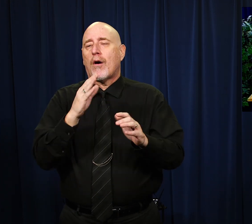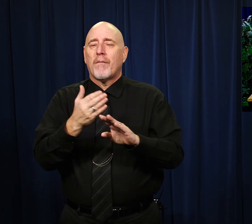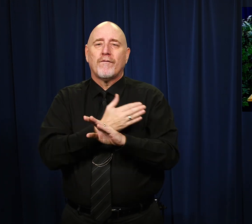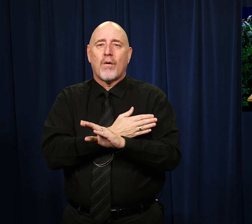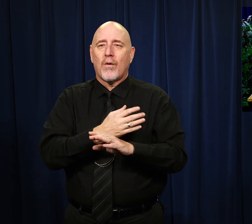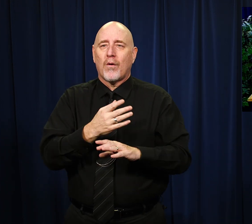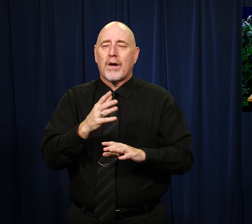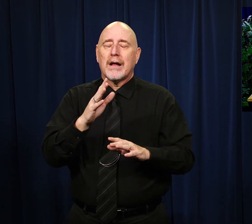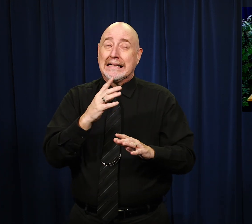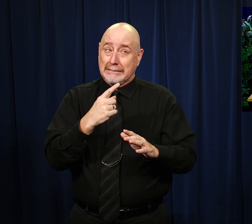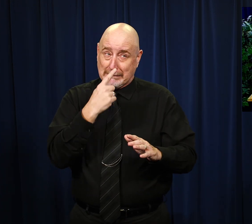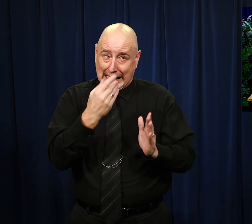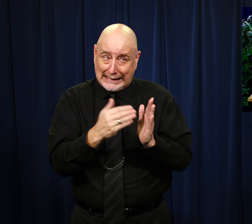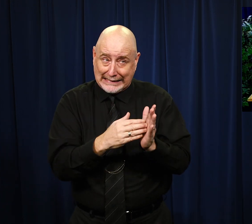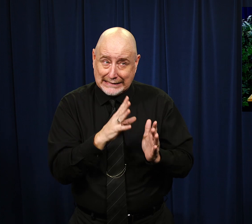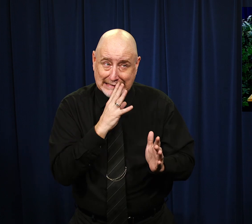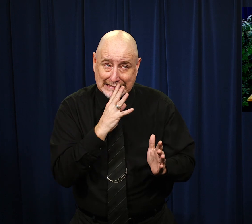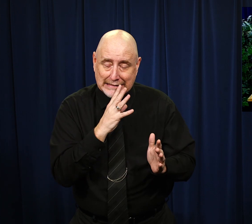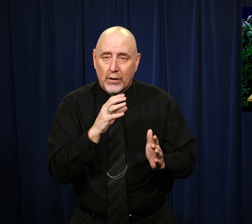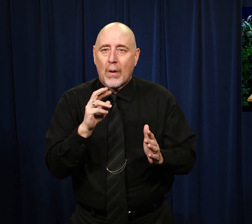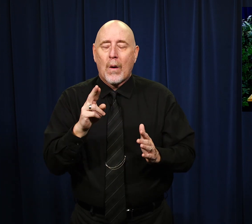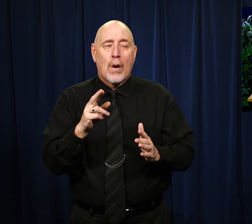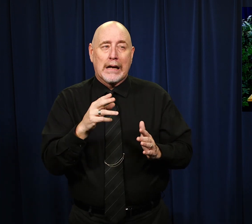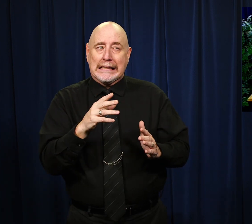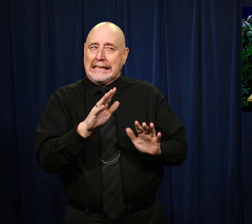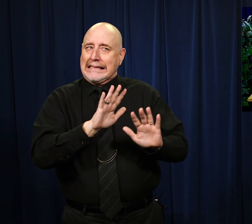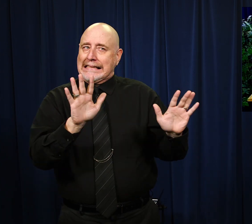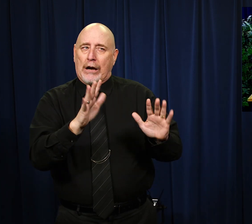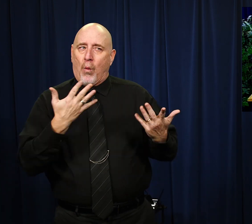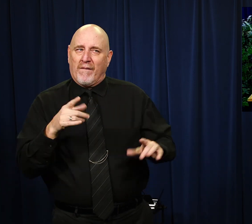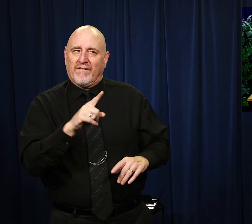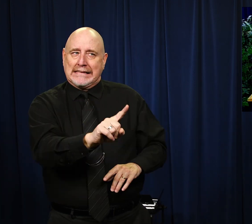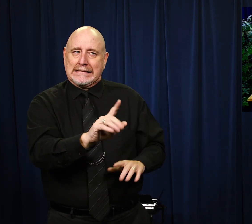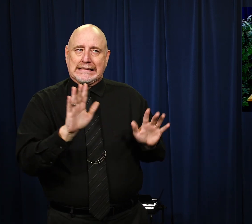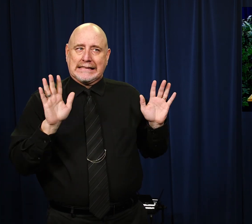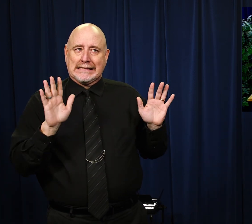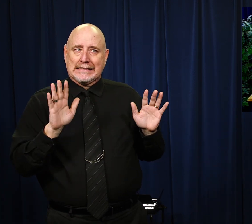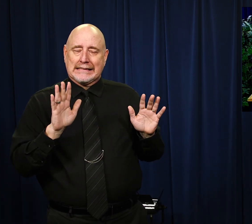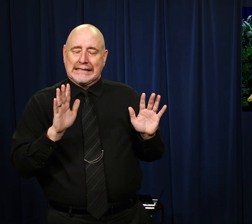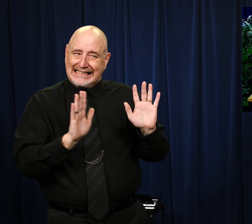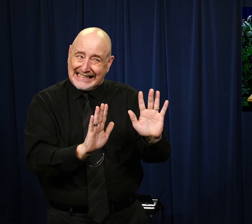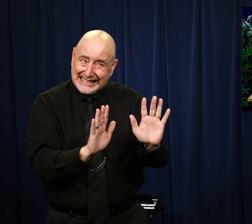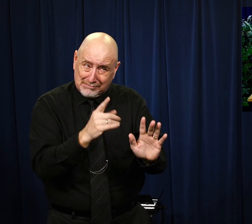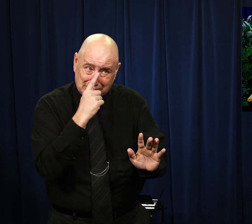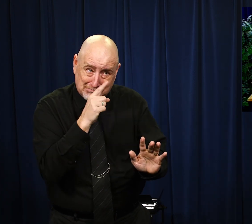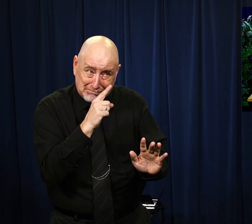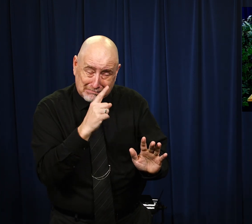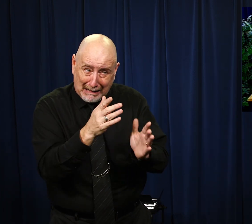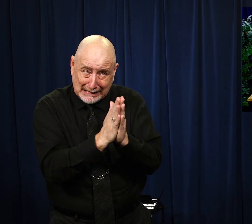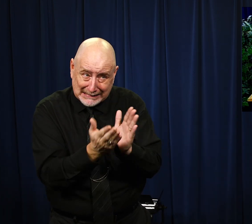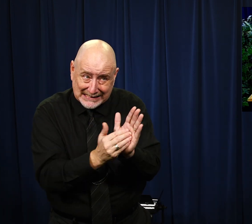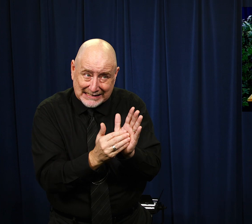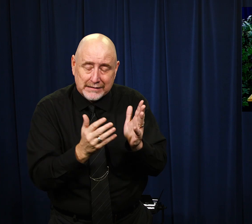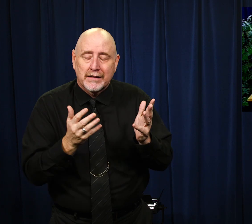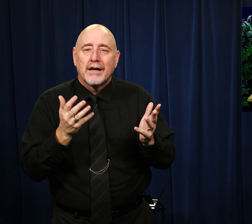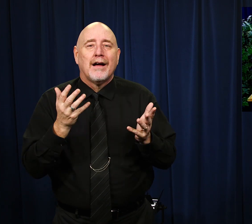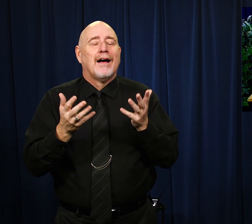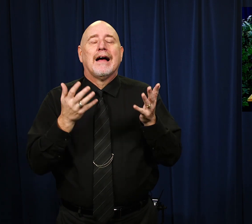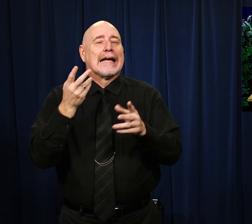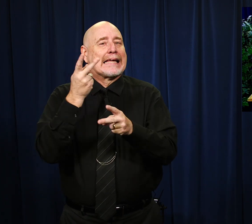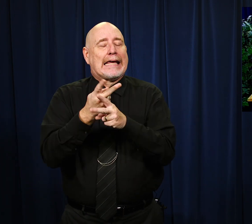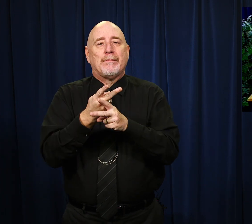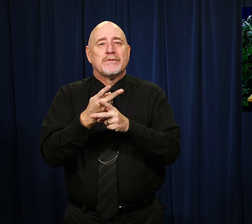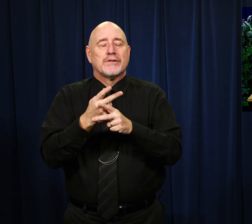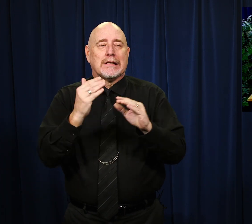He says, let me speak again. Or let me not be offensive. Don't let me hurt you, but let me ask again. He just